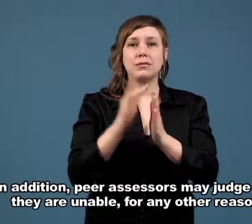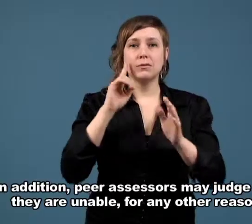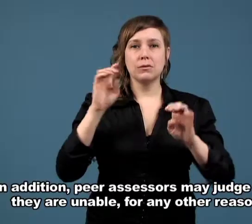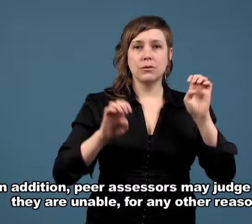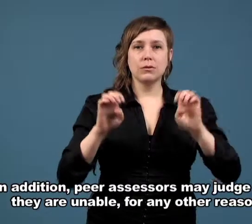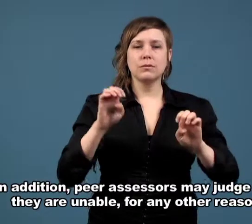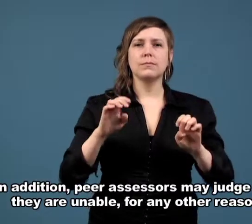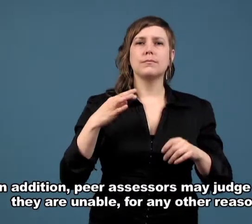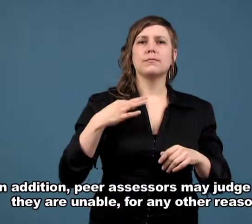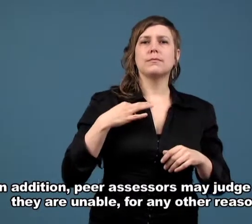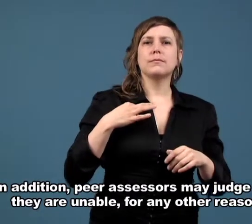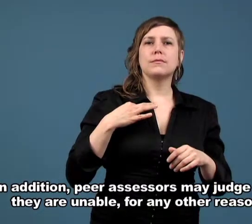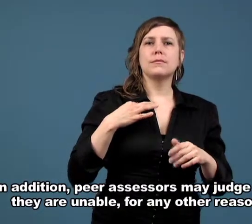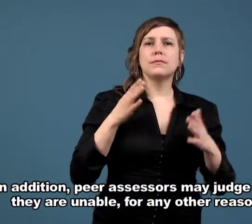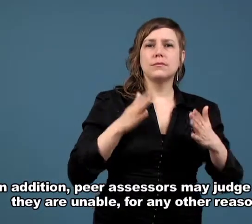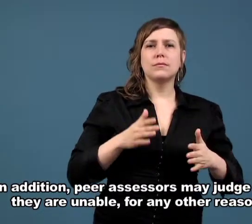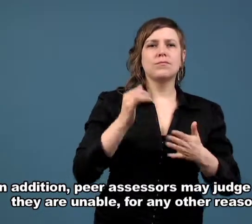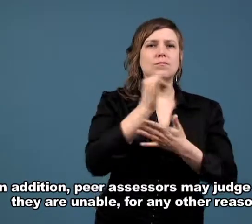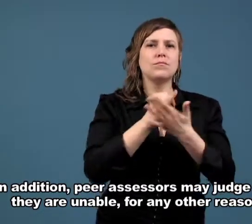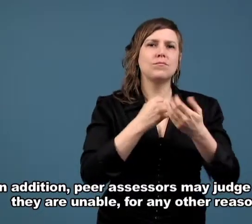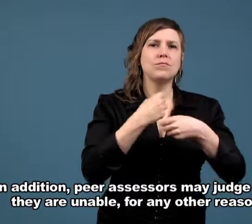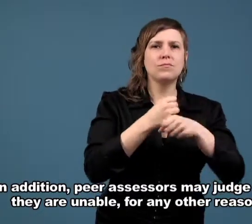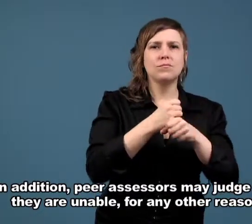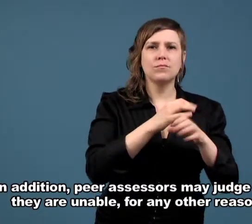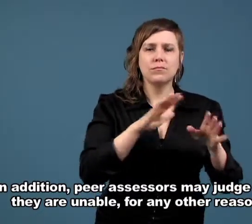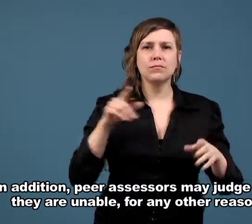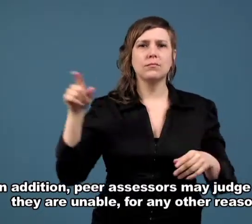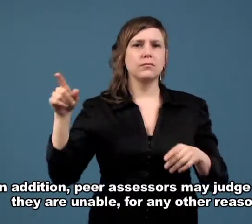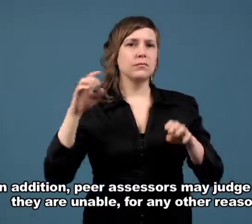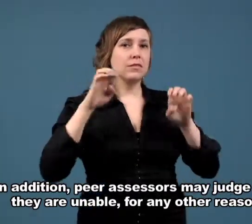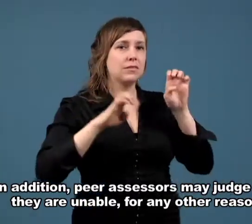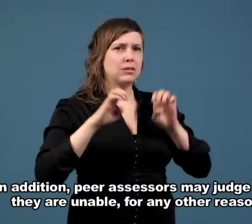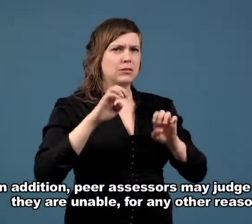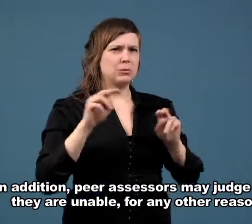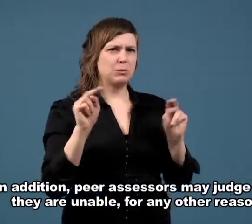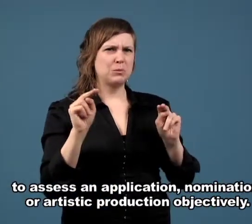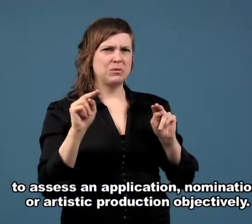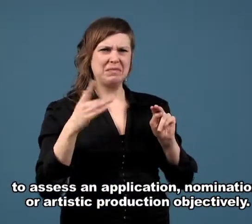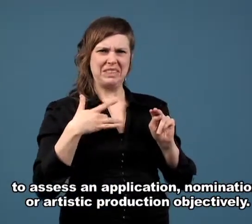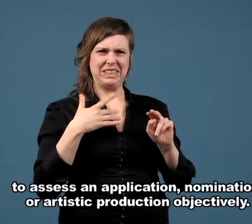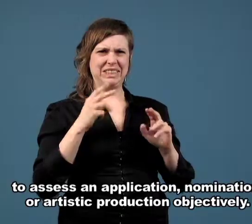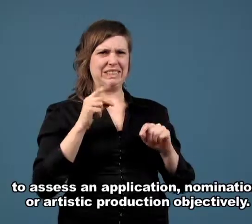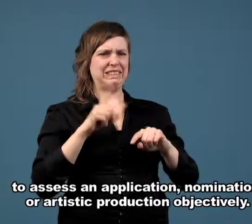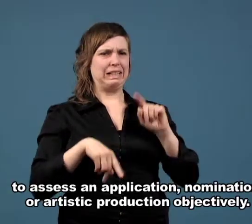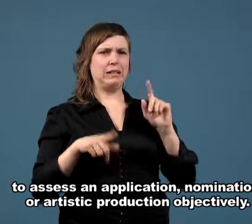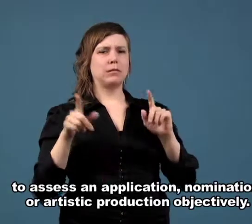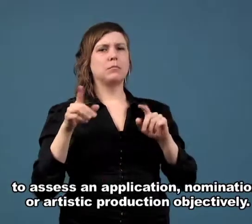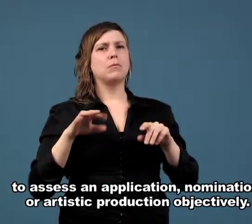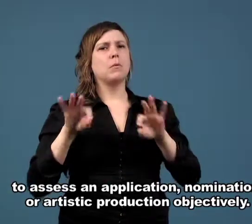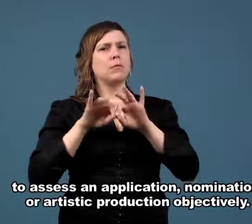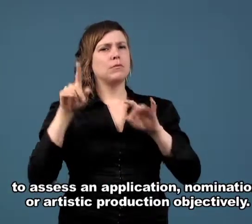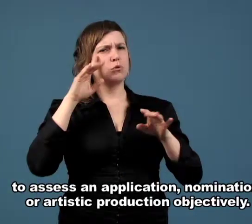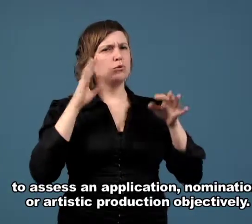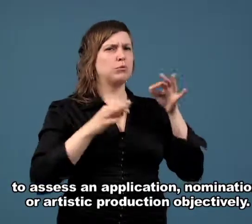In addition, peer assessors may judge that they are unable, for any other reason, to assess an